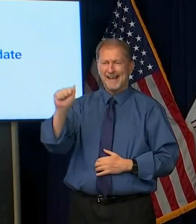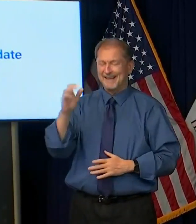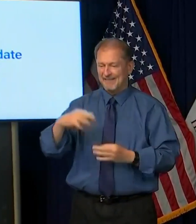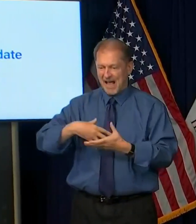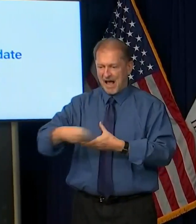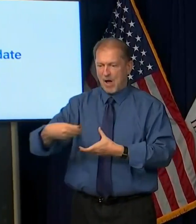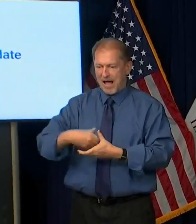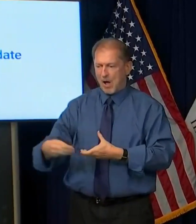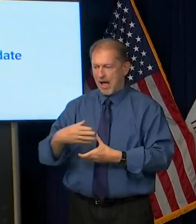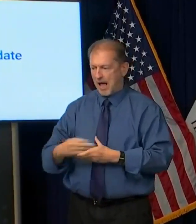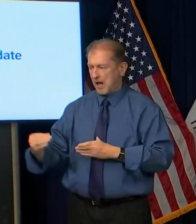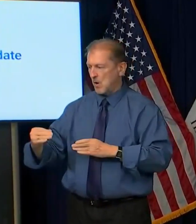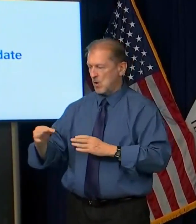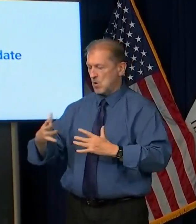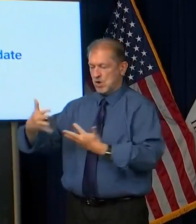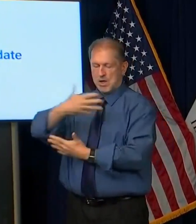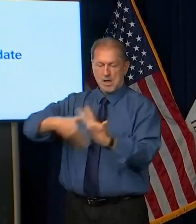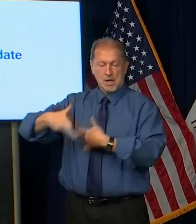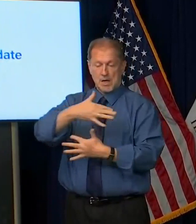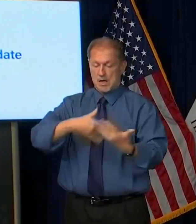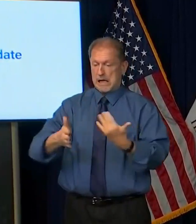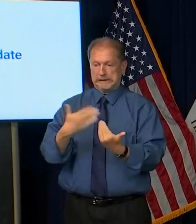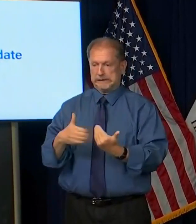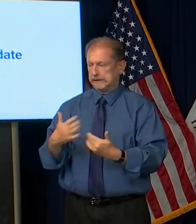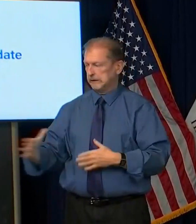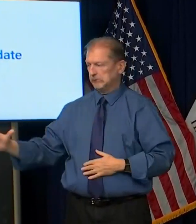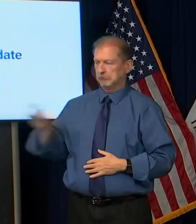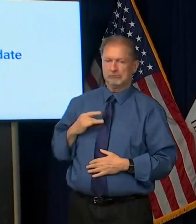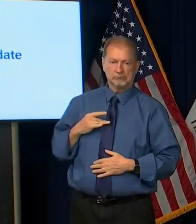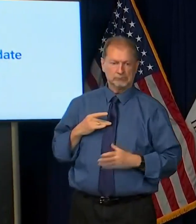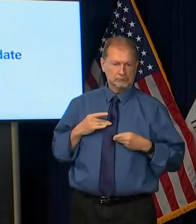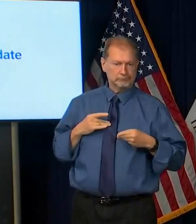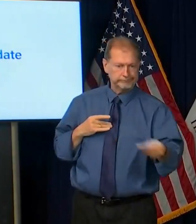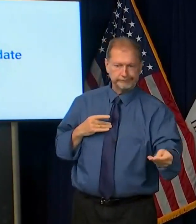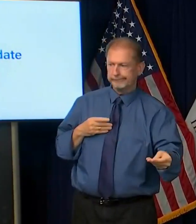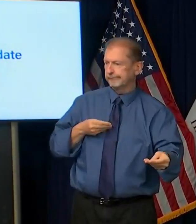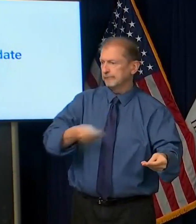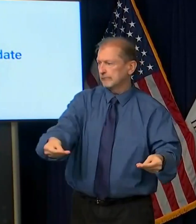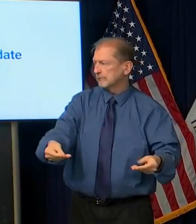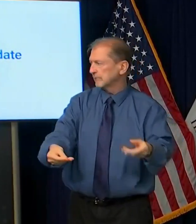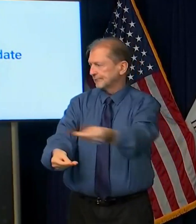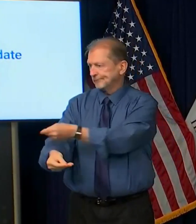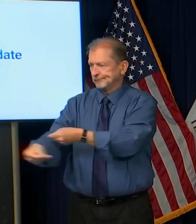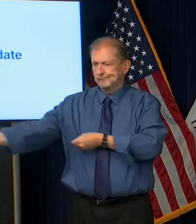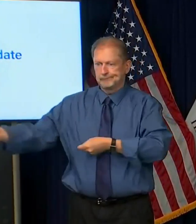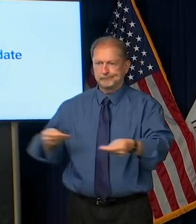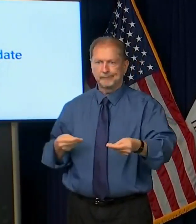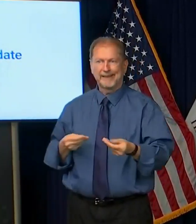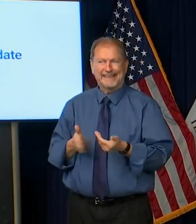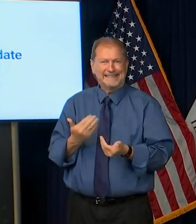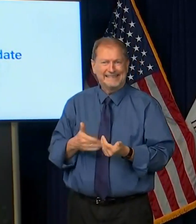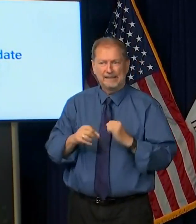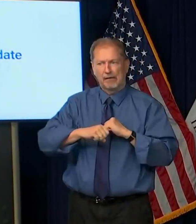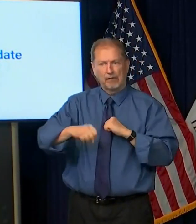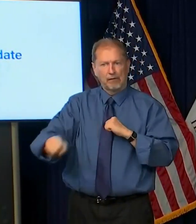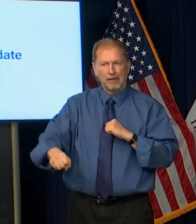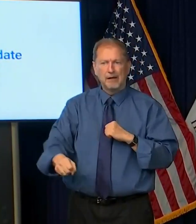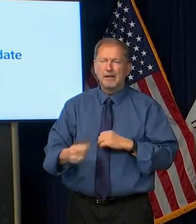are in contact with others, the greater the potential of spread of this virus and the longer this pandemic will